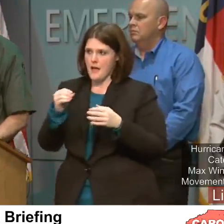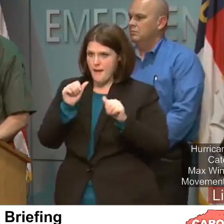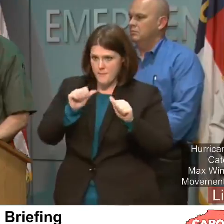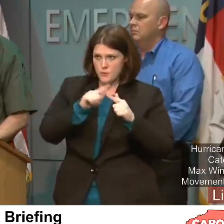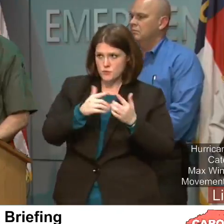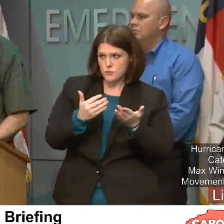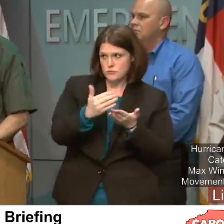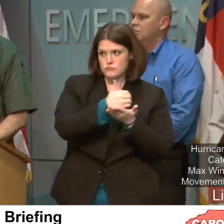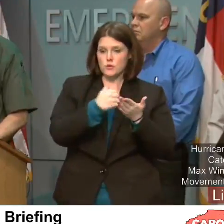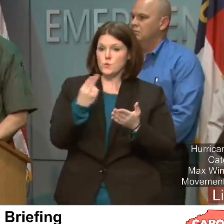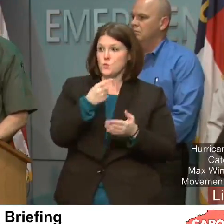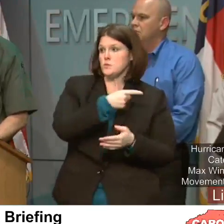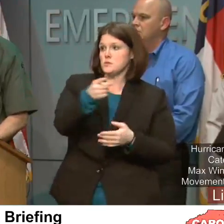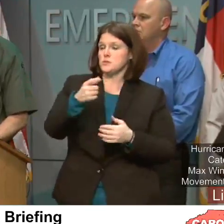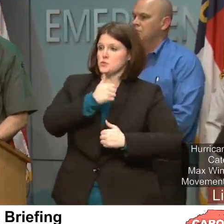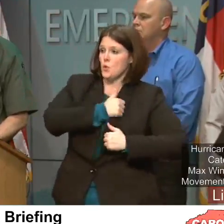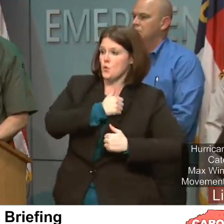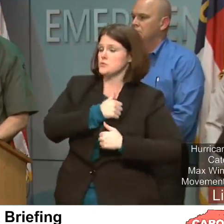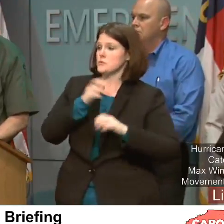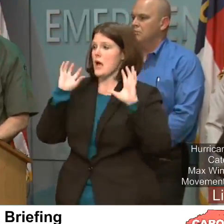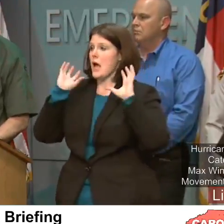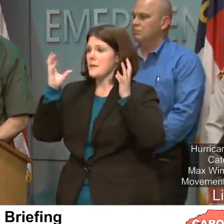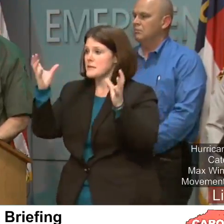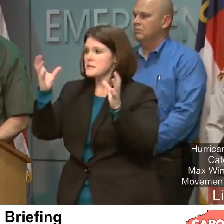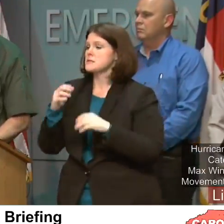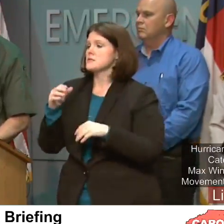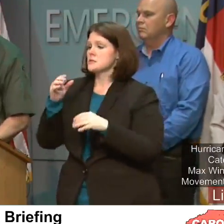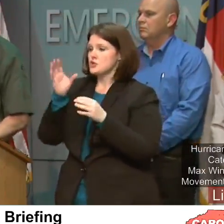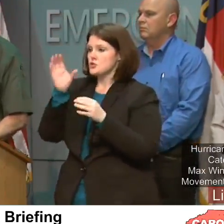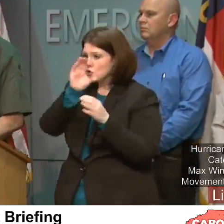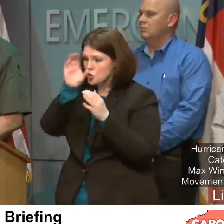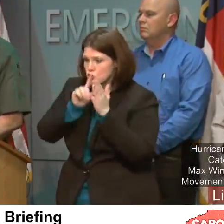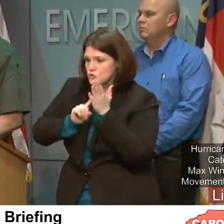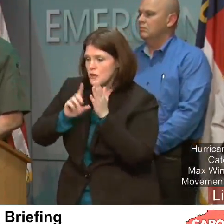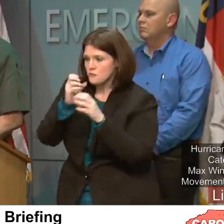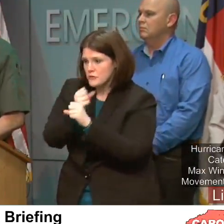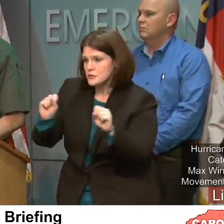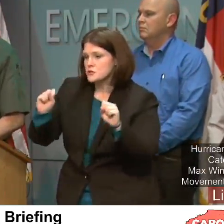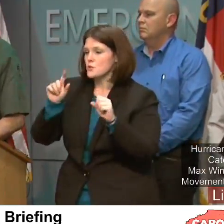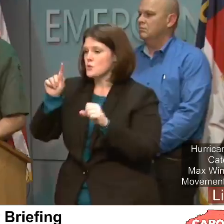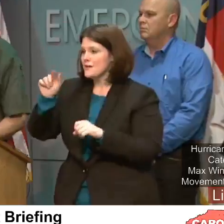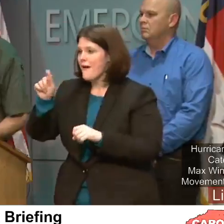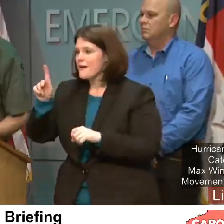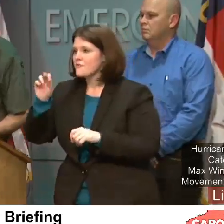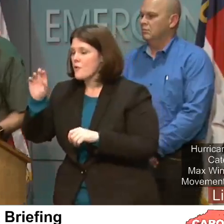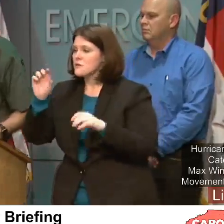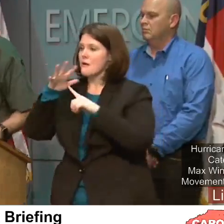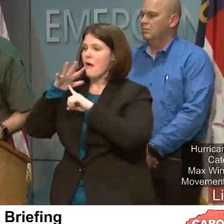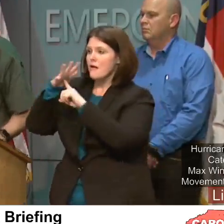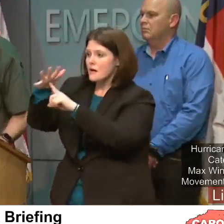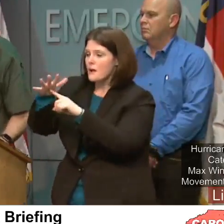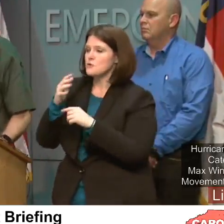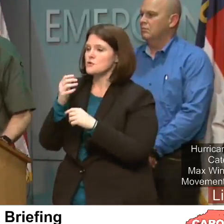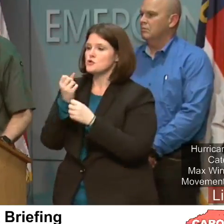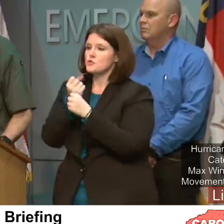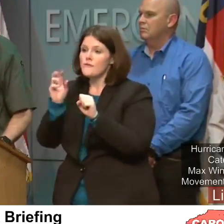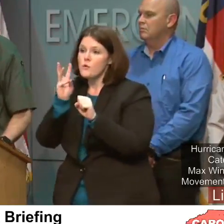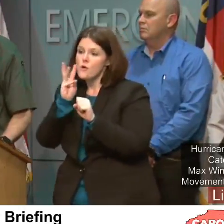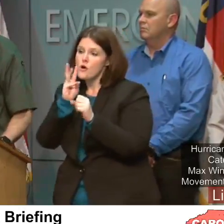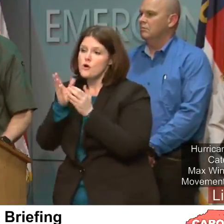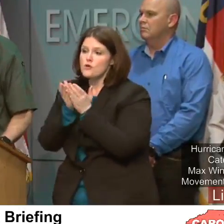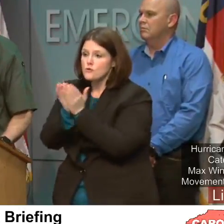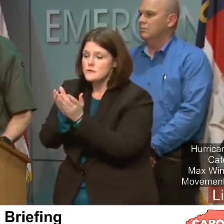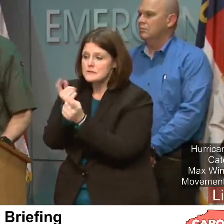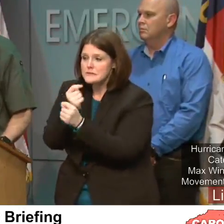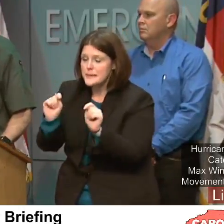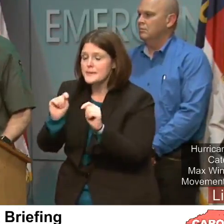airmen, ambulances, search and rescue task forces, helicopters, swiftwater rescue teams, commodities, and